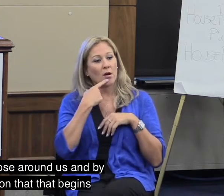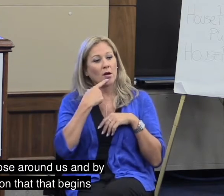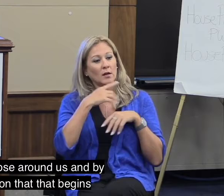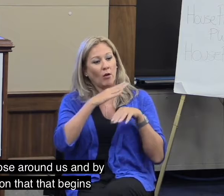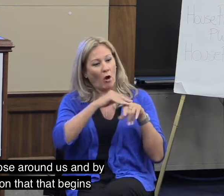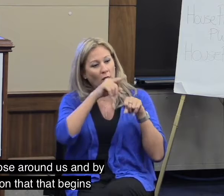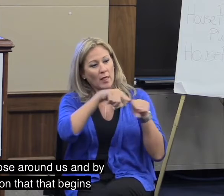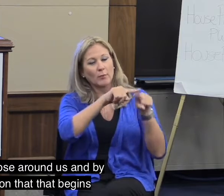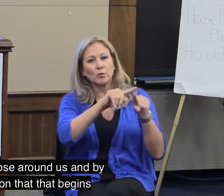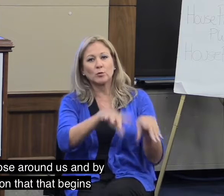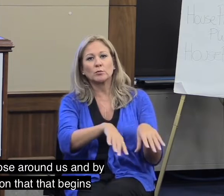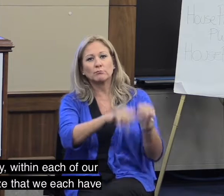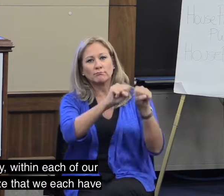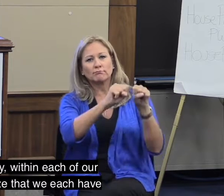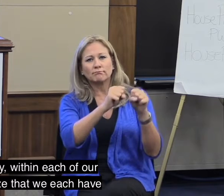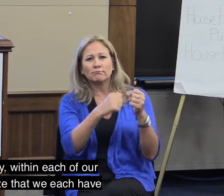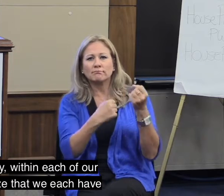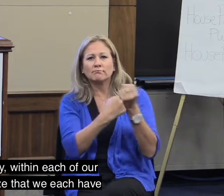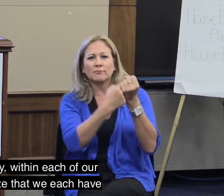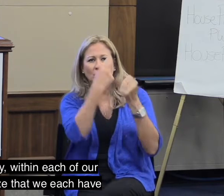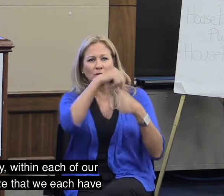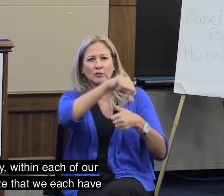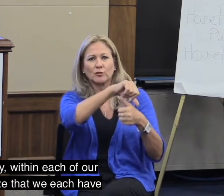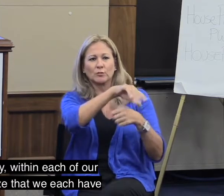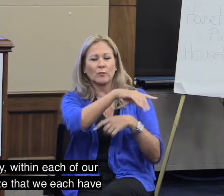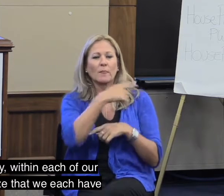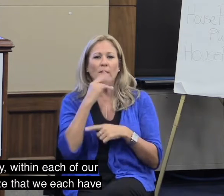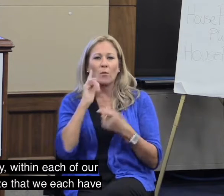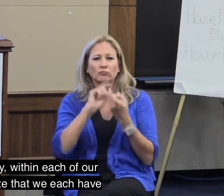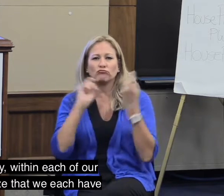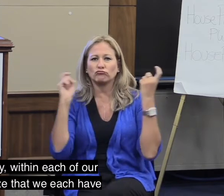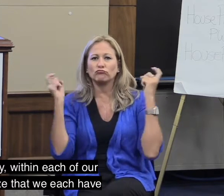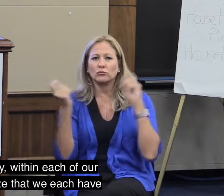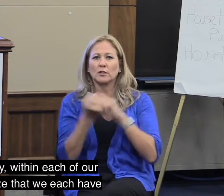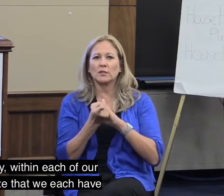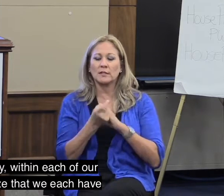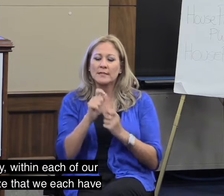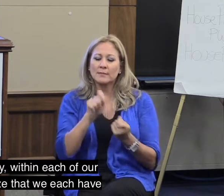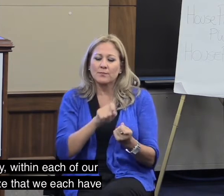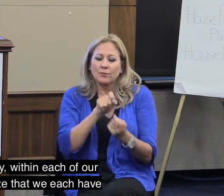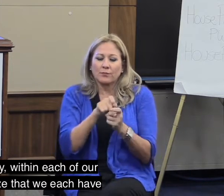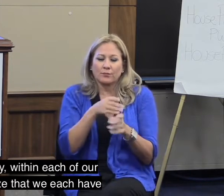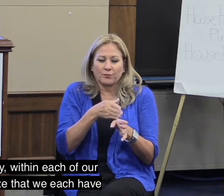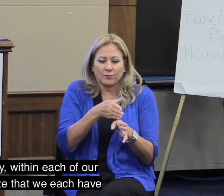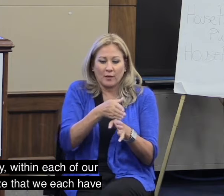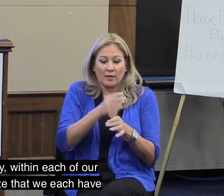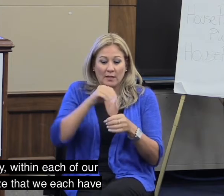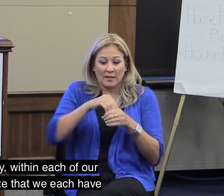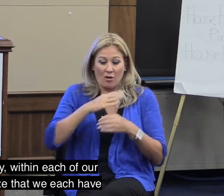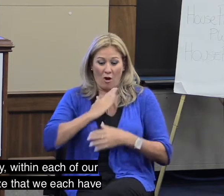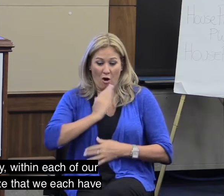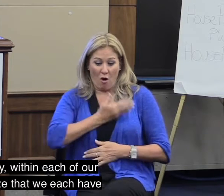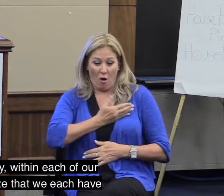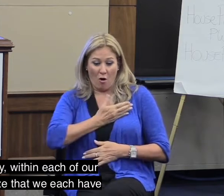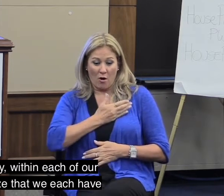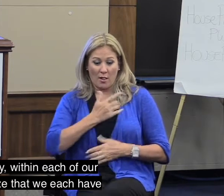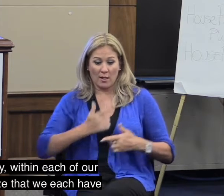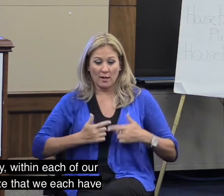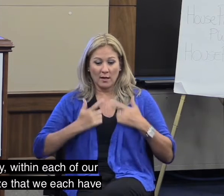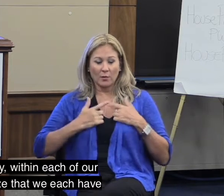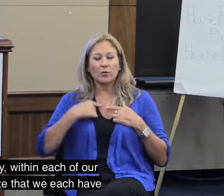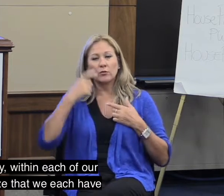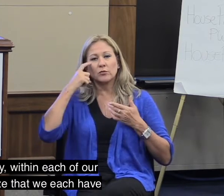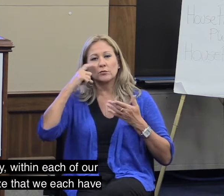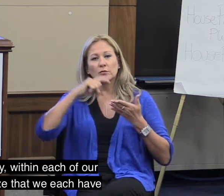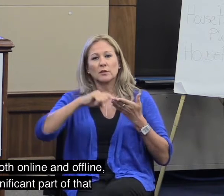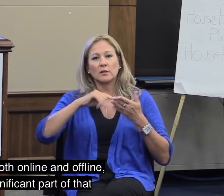action, that begins to change. Specifically, within each of our own lives, we recognize that